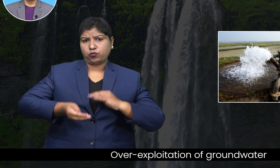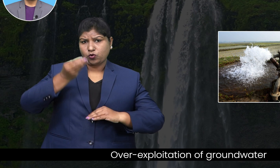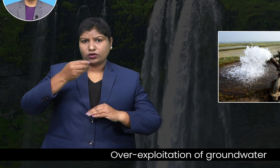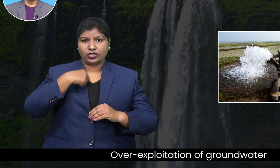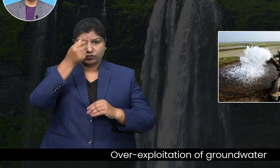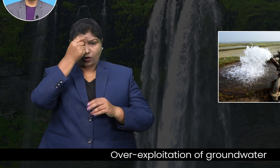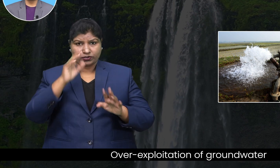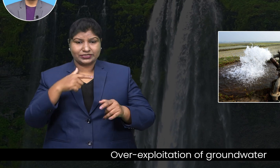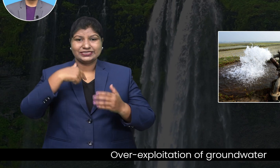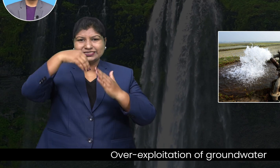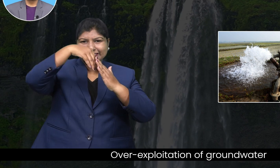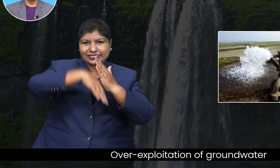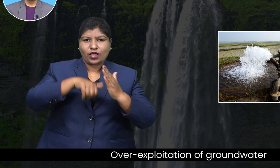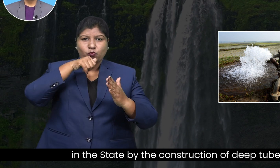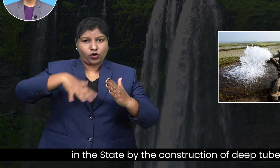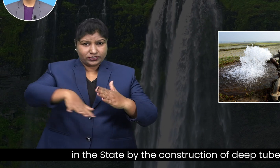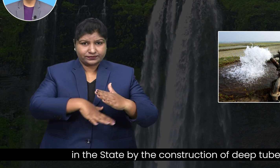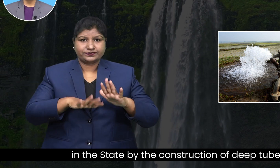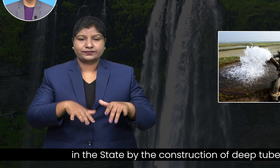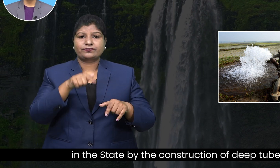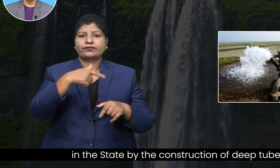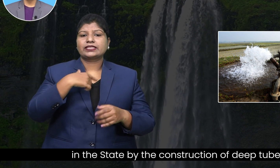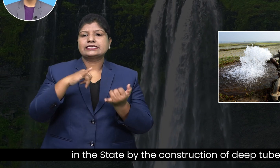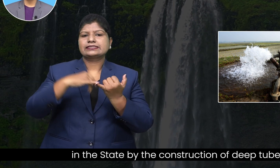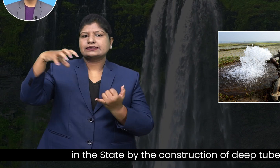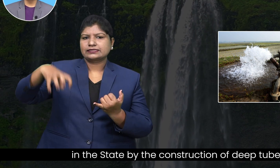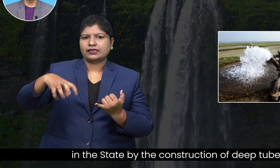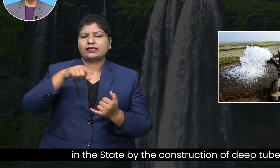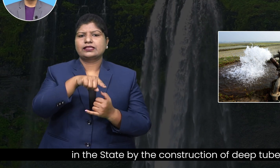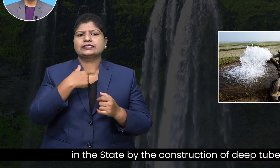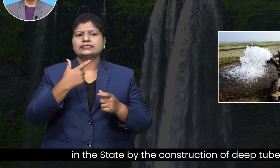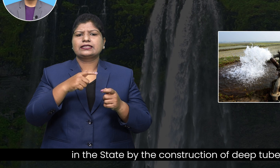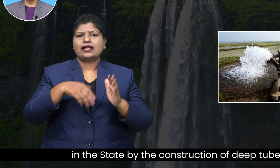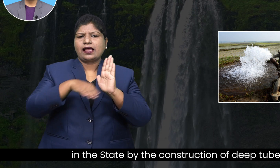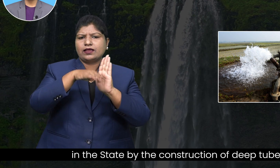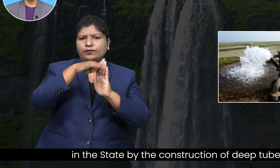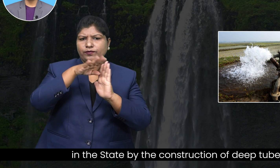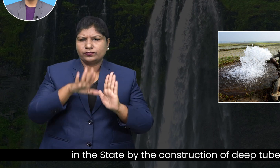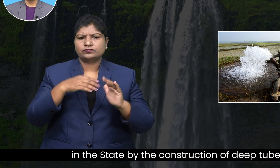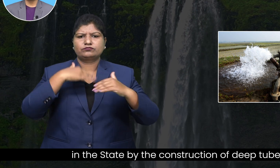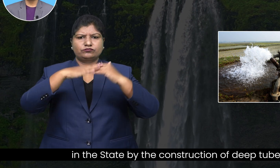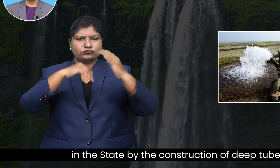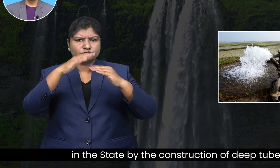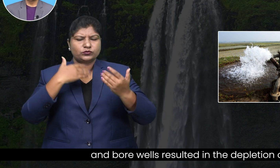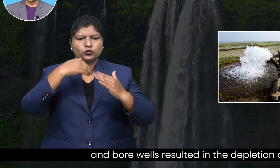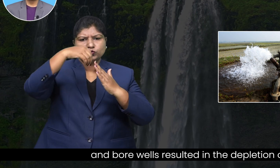Overexploitation of groundwater in the state by the construction of deep